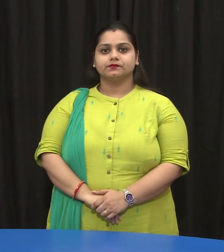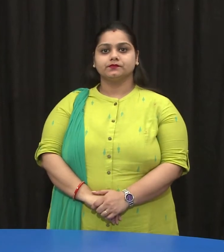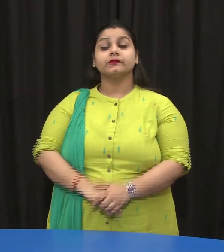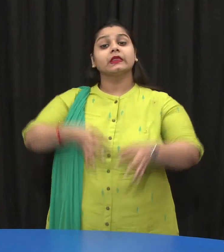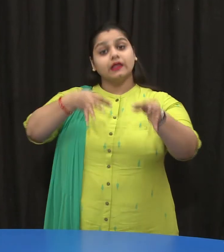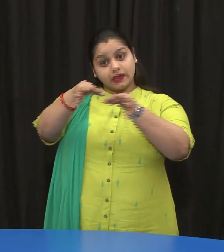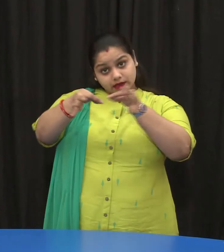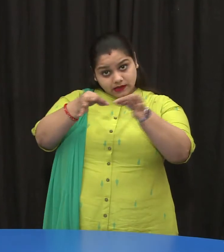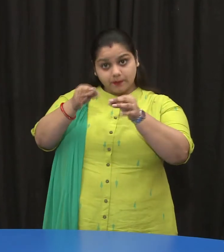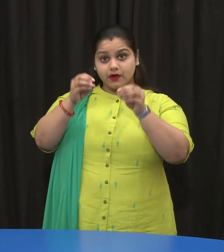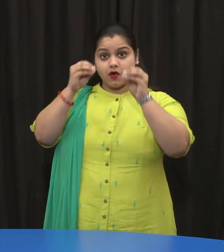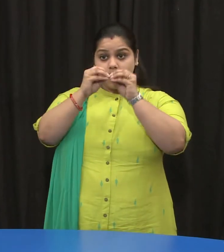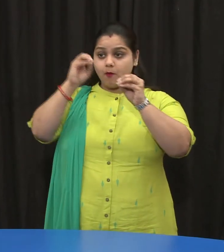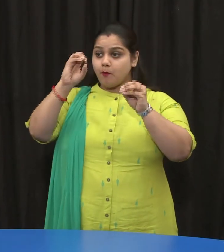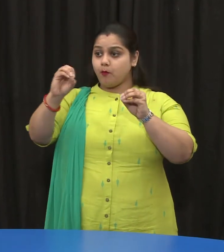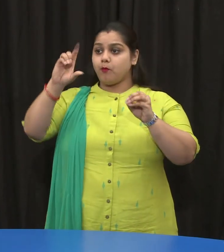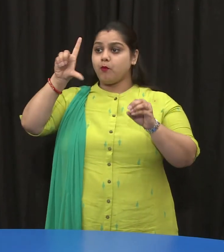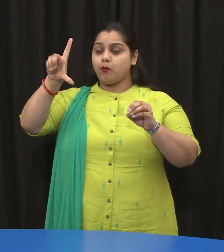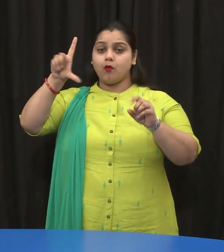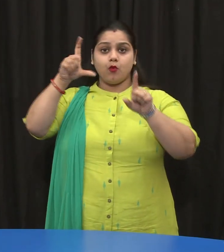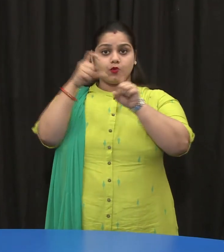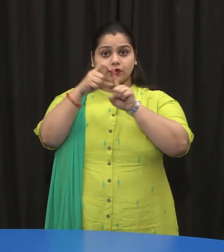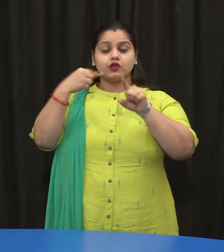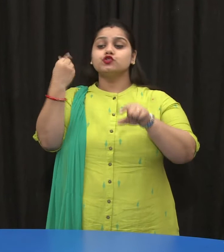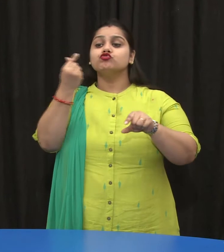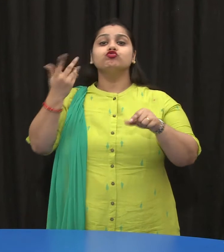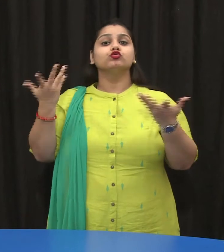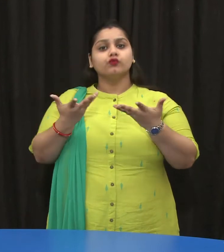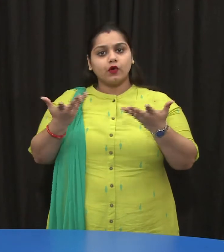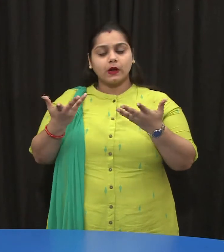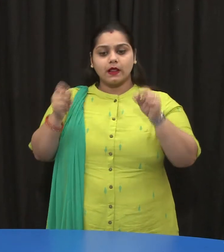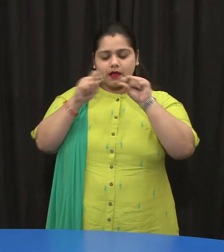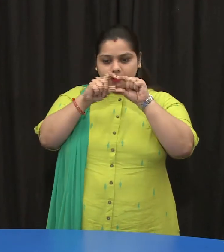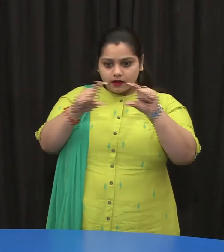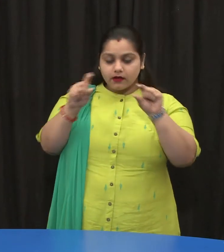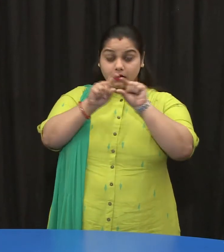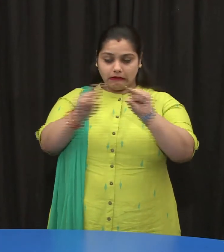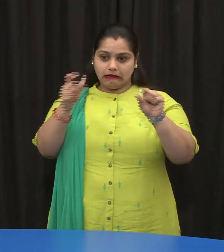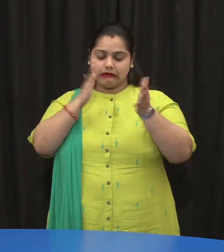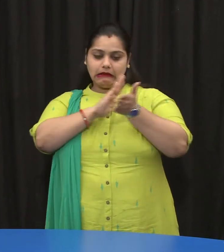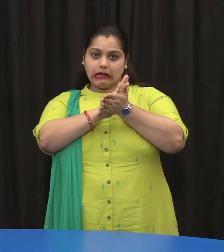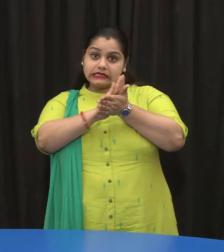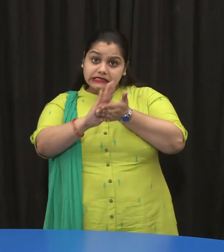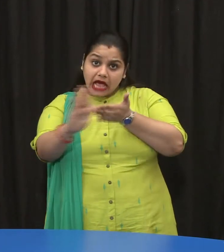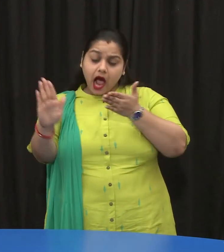Example of bold is used for clear, visible in bold letters.